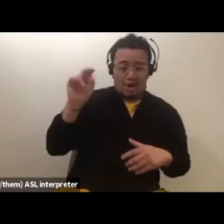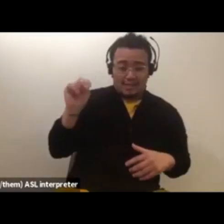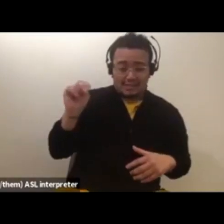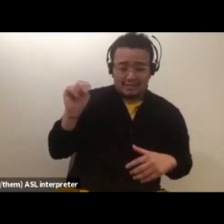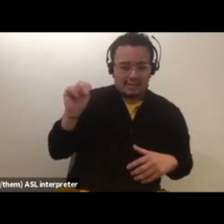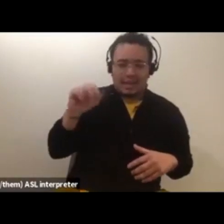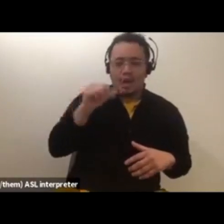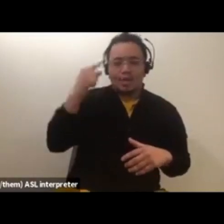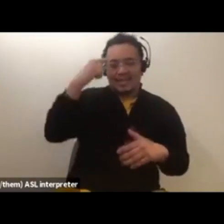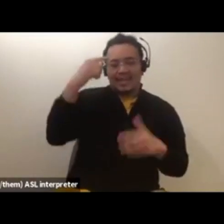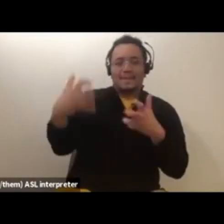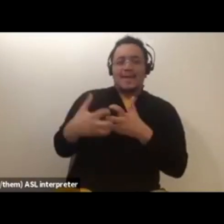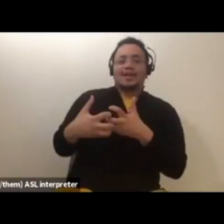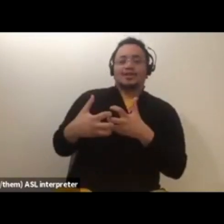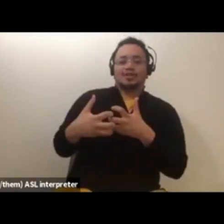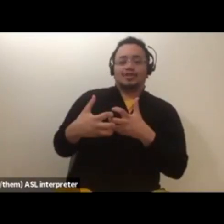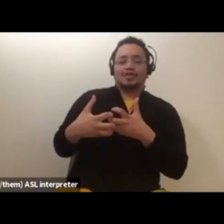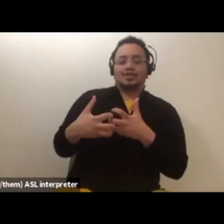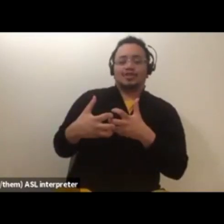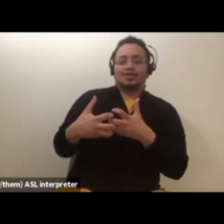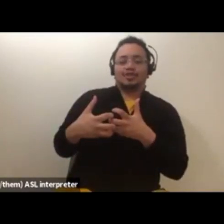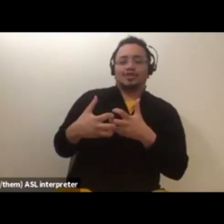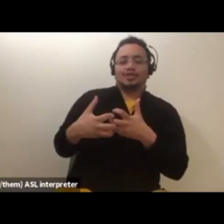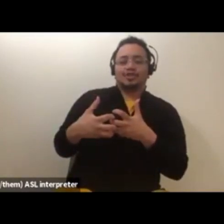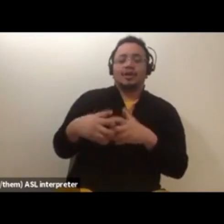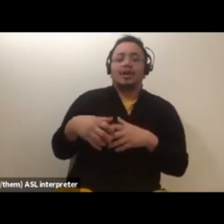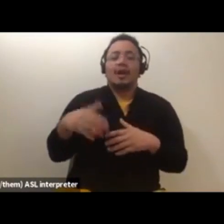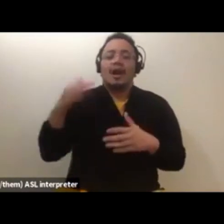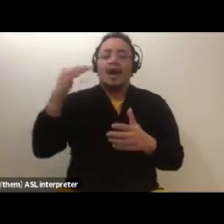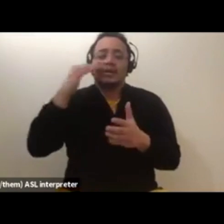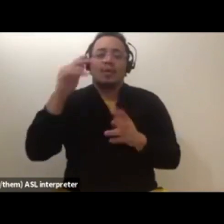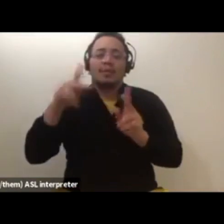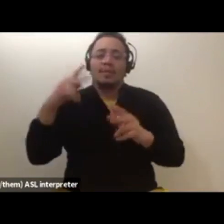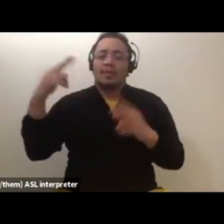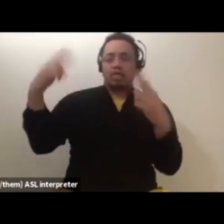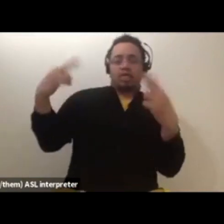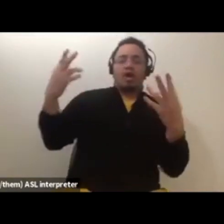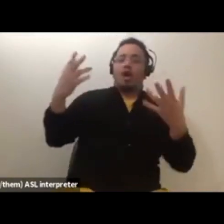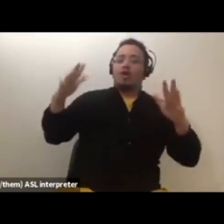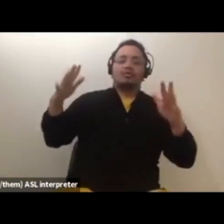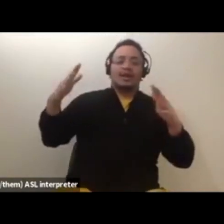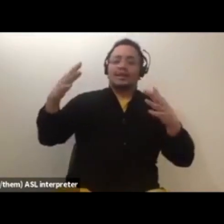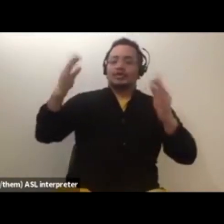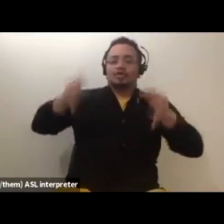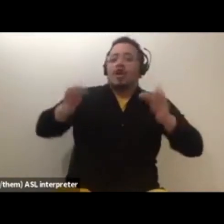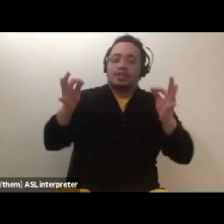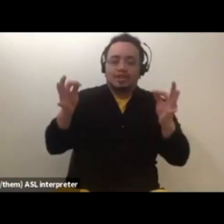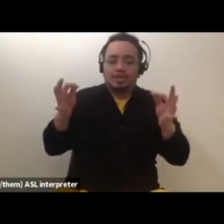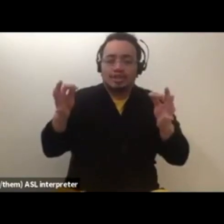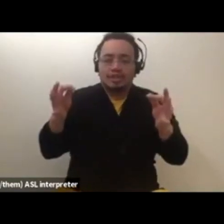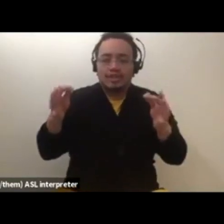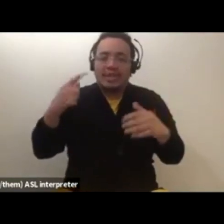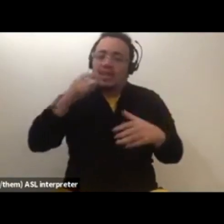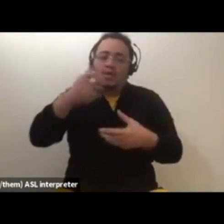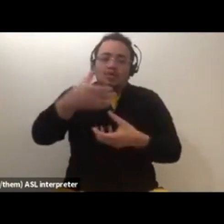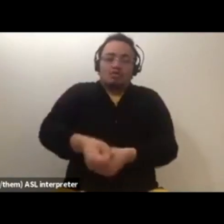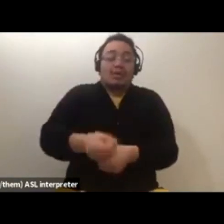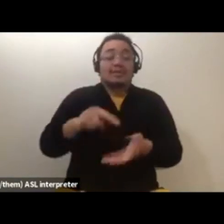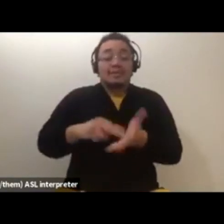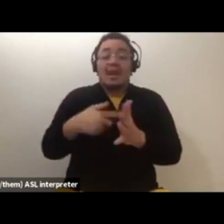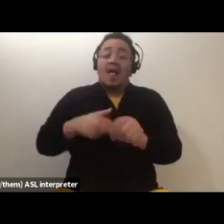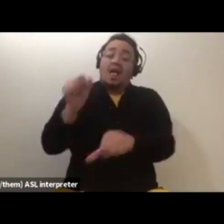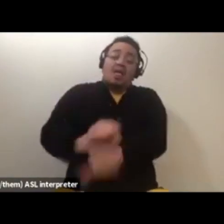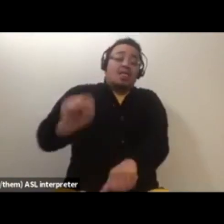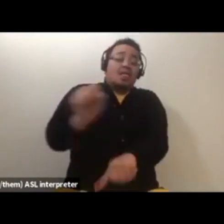a certain way, and it's like, does he really know what he's doing? And then when it's like I have to work twice as hard, and it